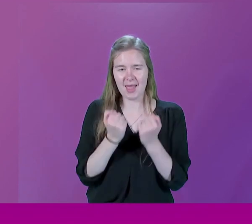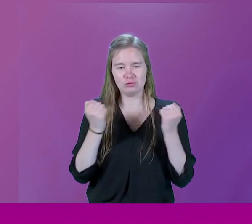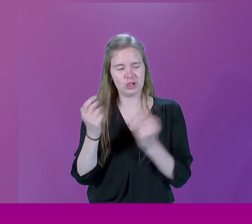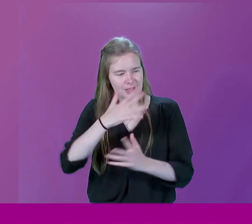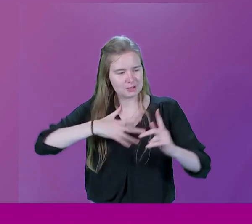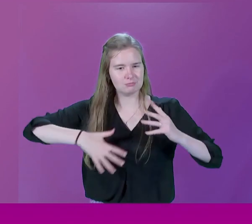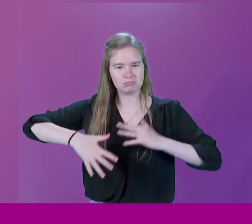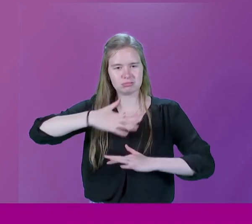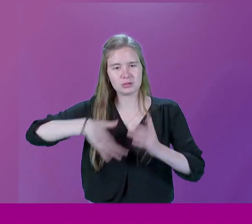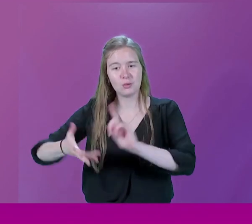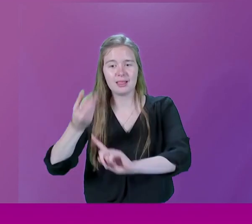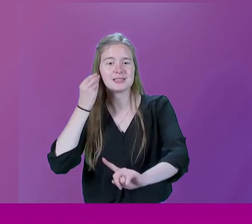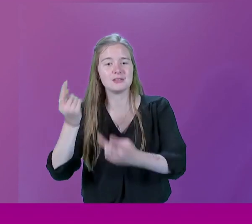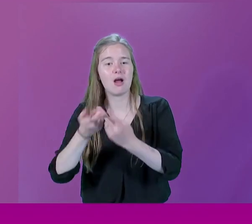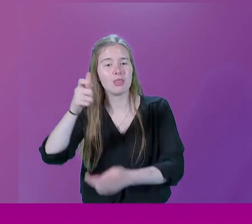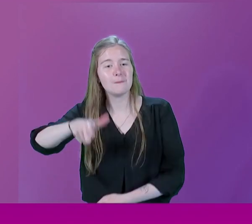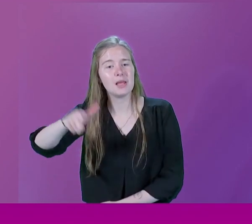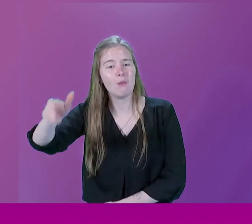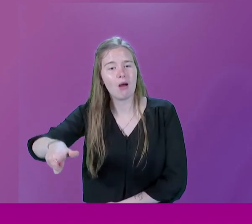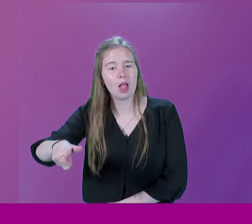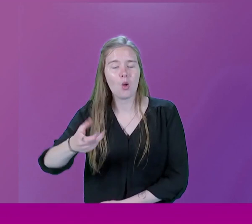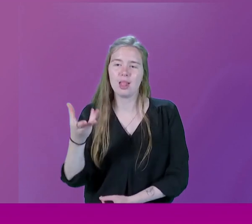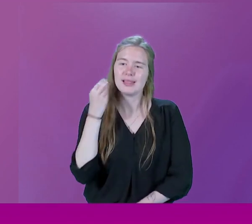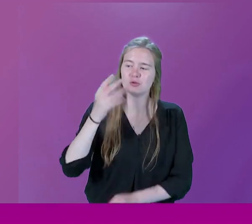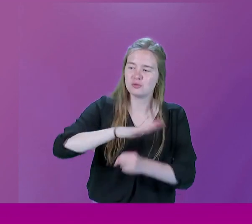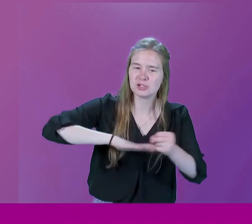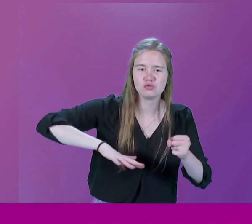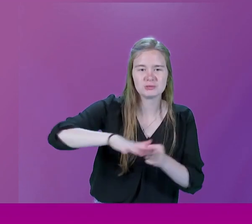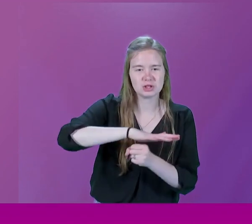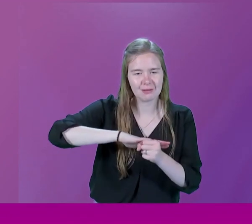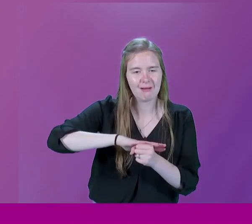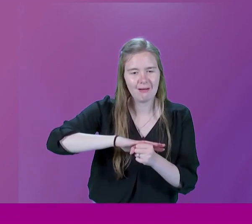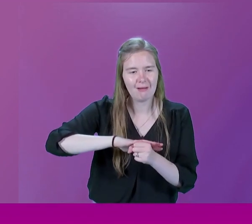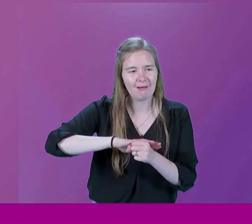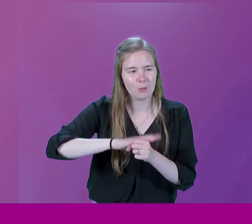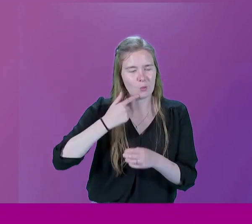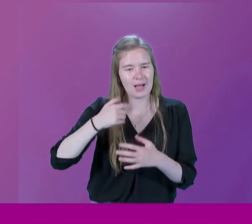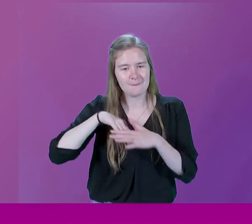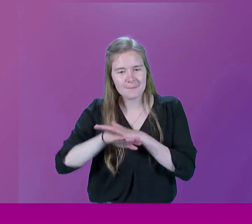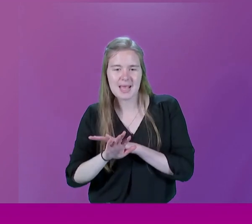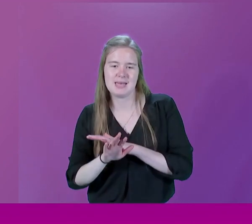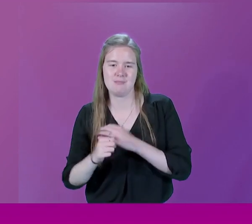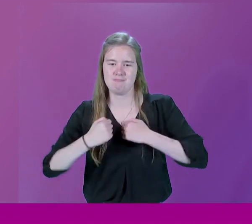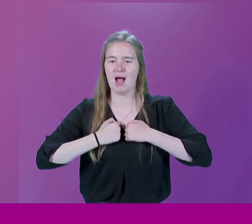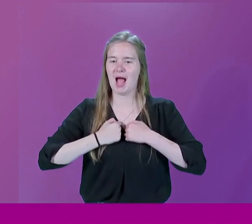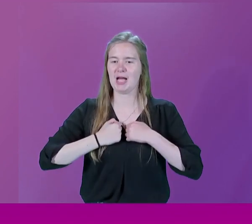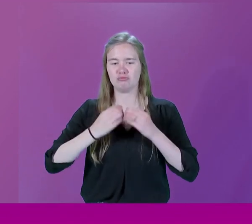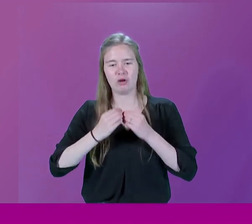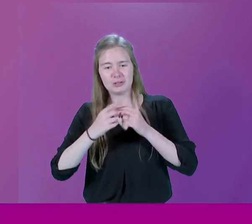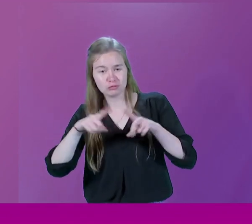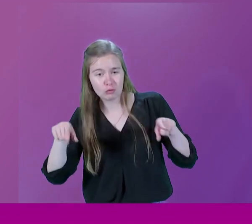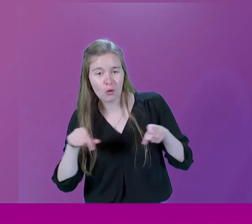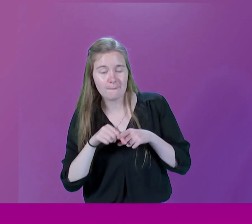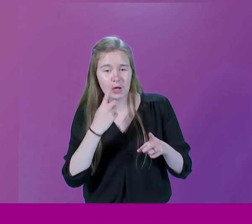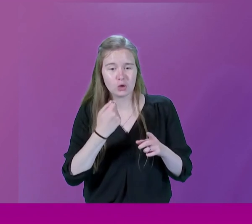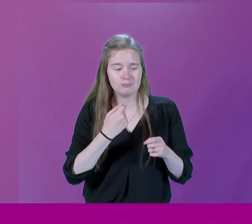to listen to someone else or to a circumstance. And, you know, when I'm in my practice room, you know, I